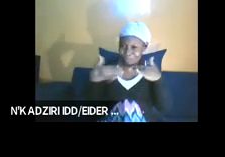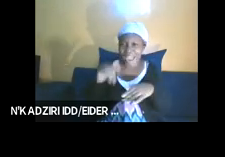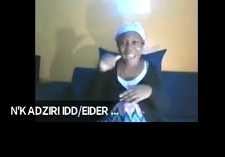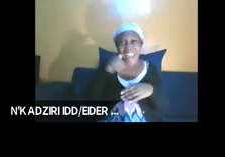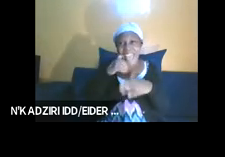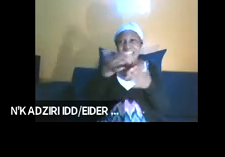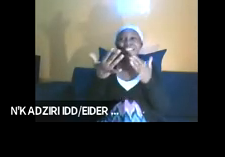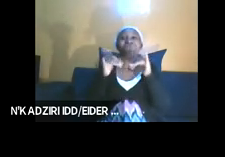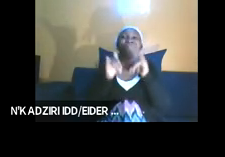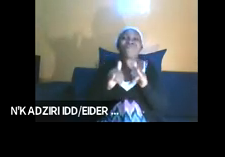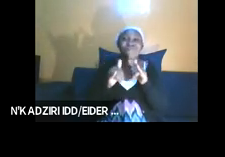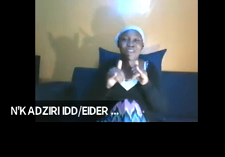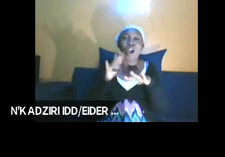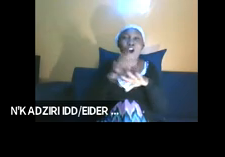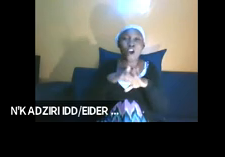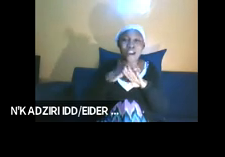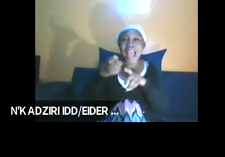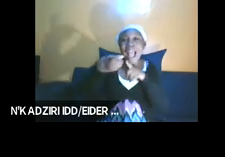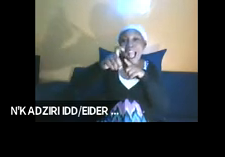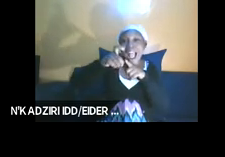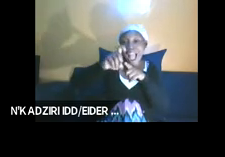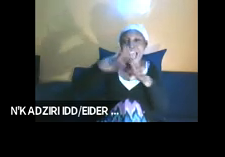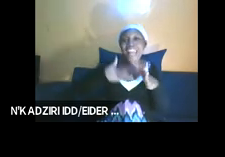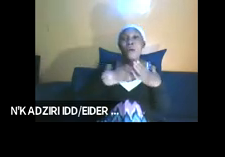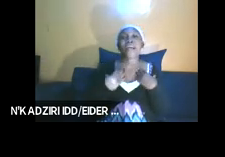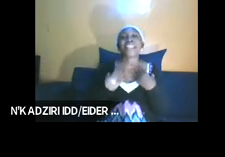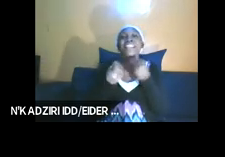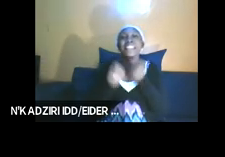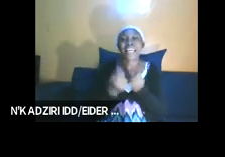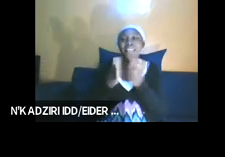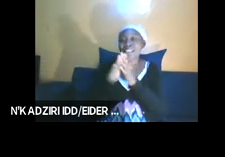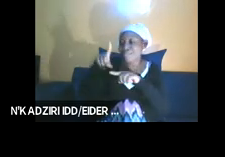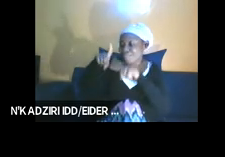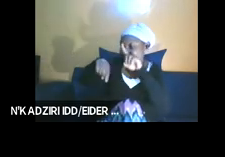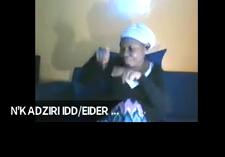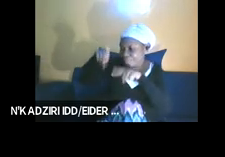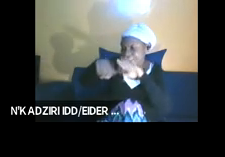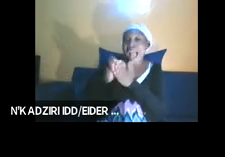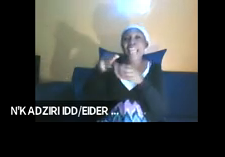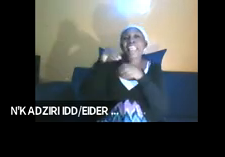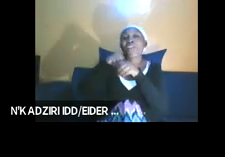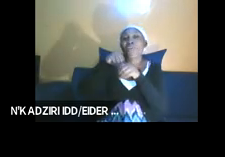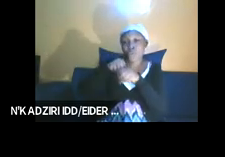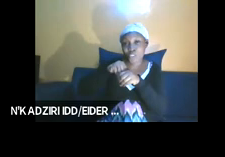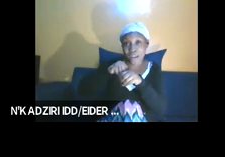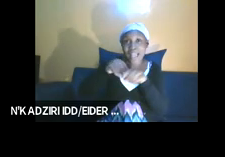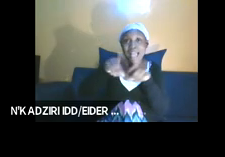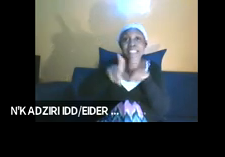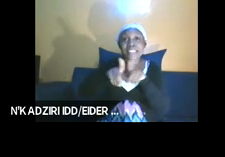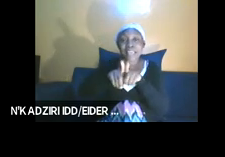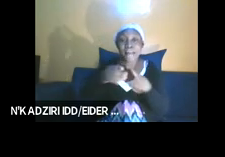of increasing our spread and our diversity and inclusion. Then we also have